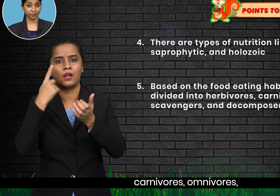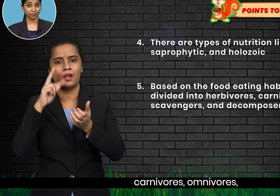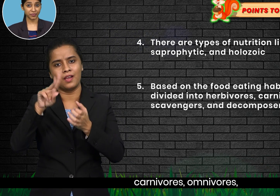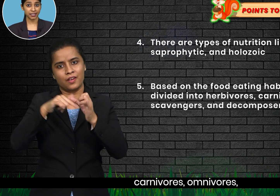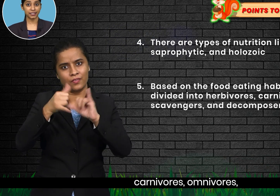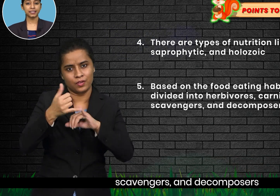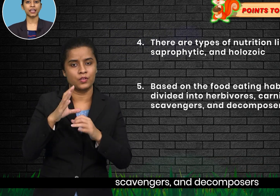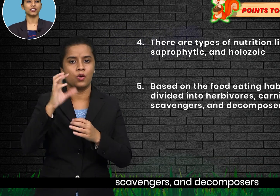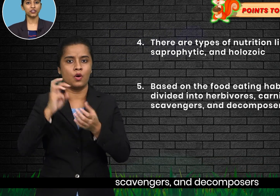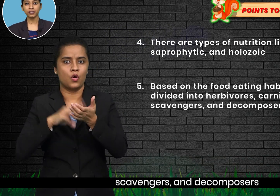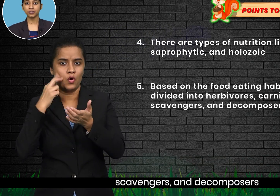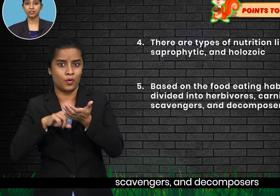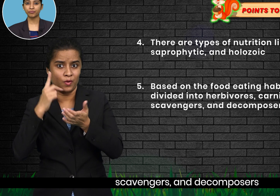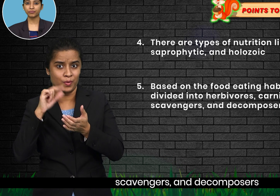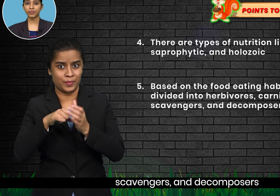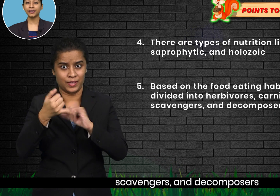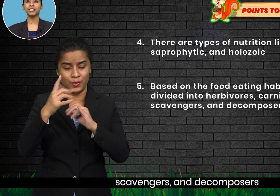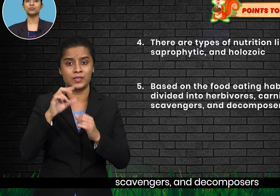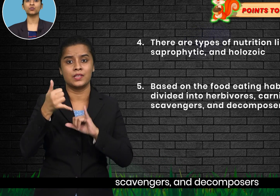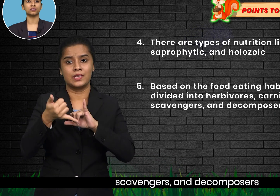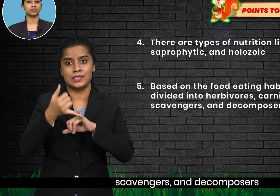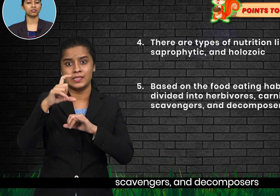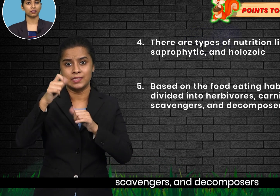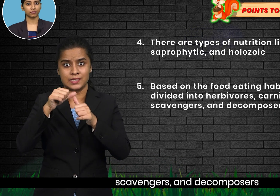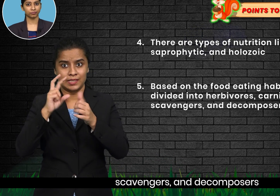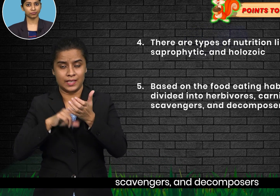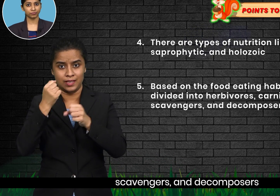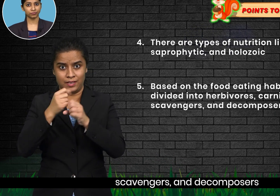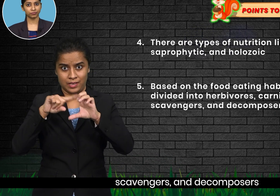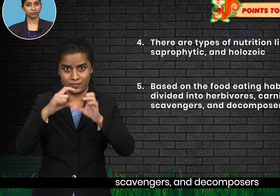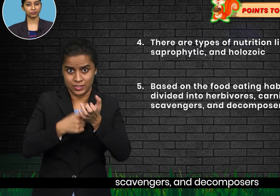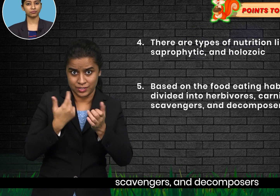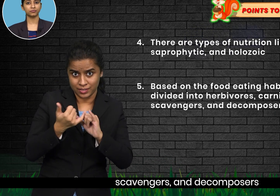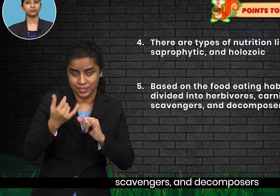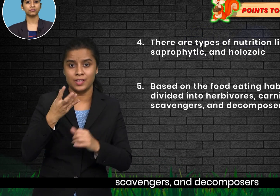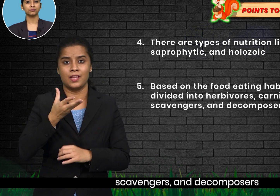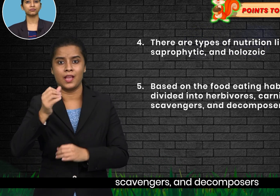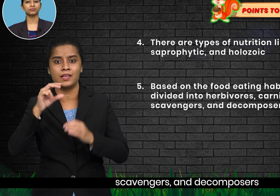omnivores, scavengers and decomposers.